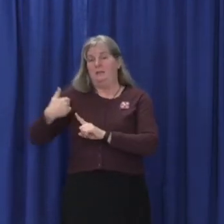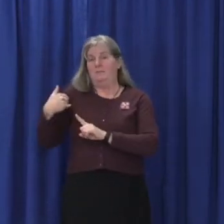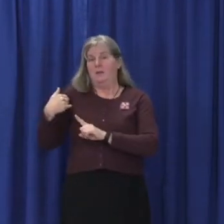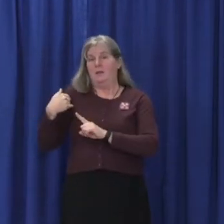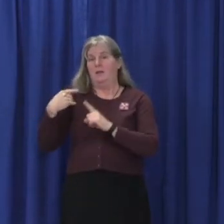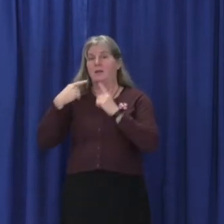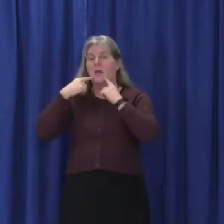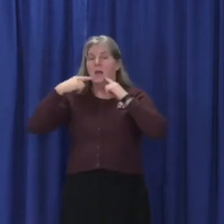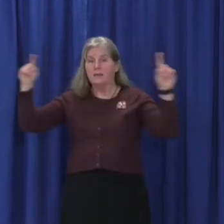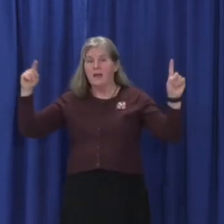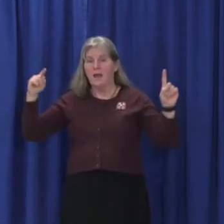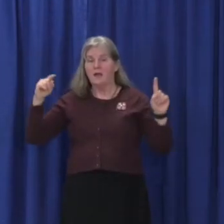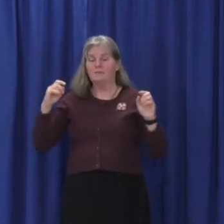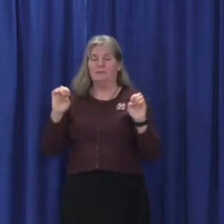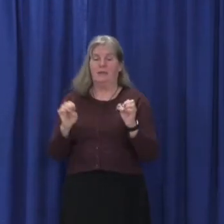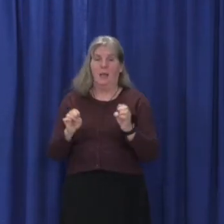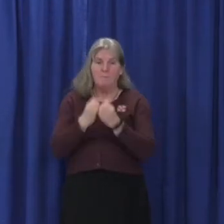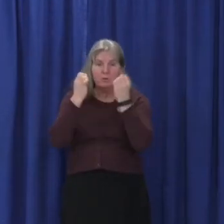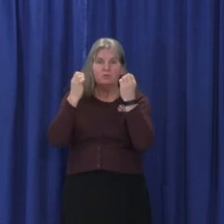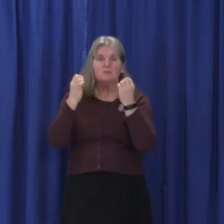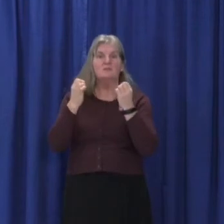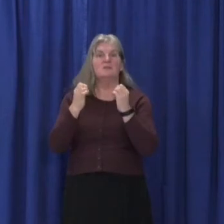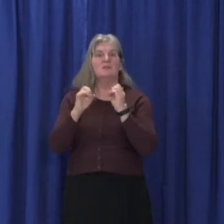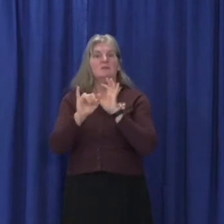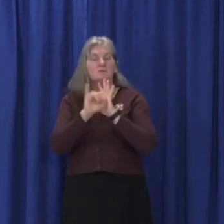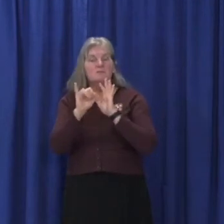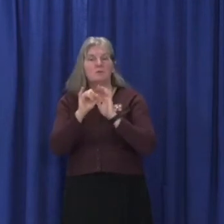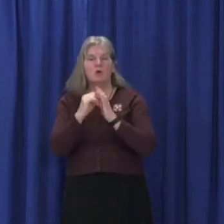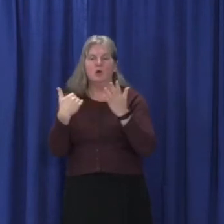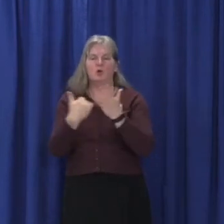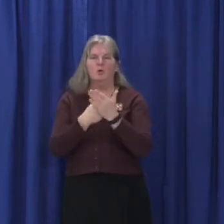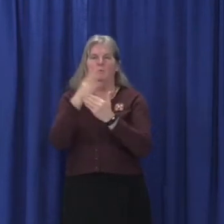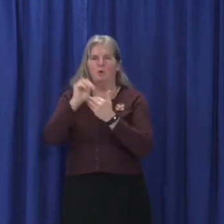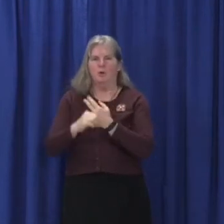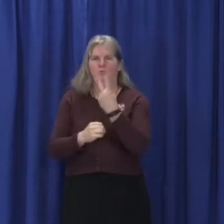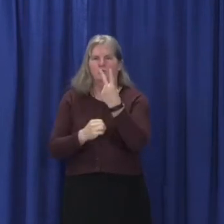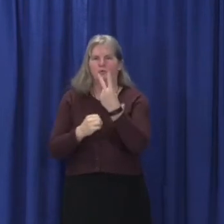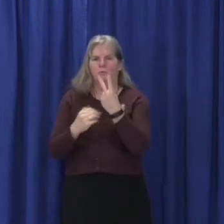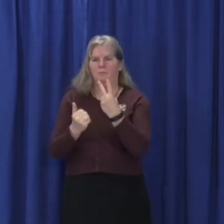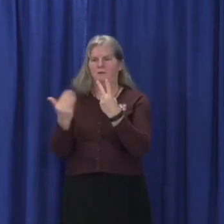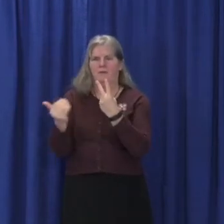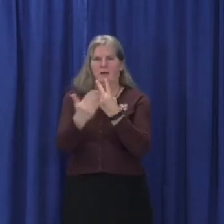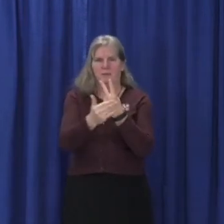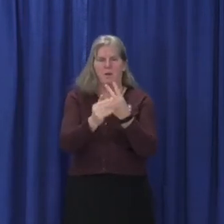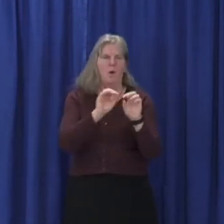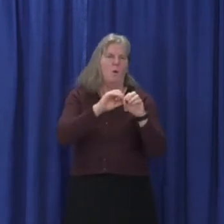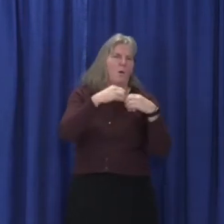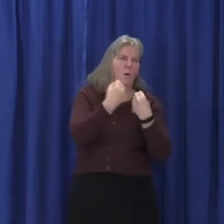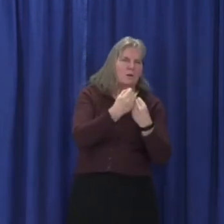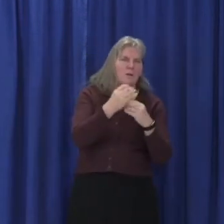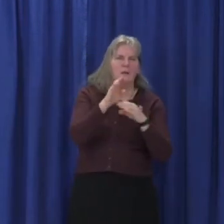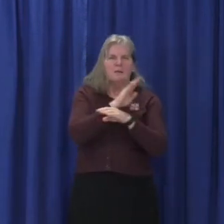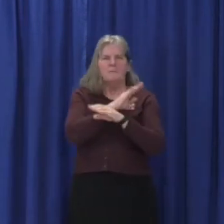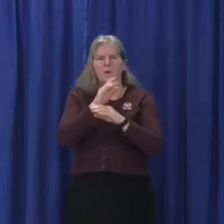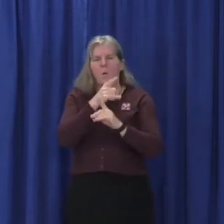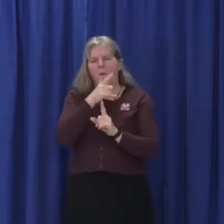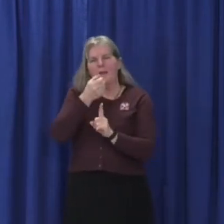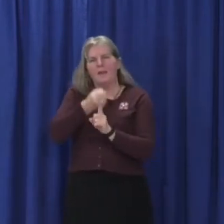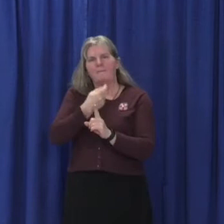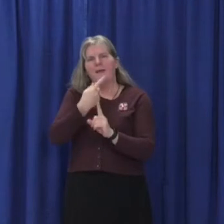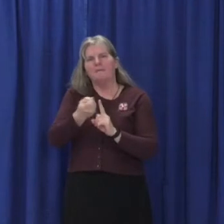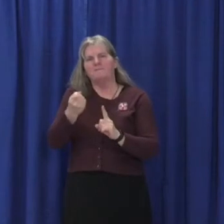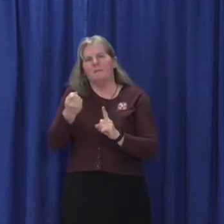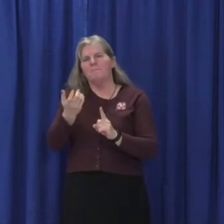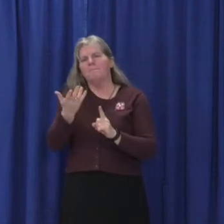month, we launched 2 new funding programs to support local organizations and businesses impacted by the most